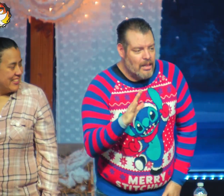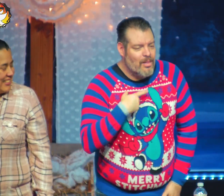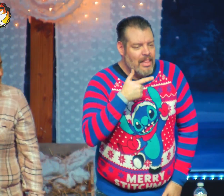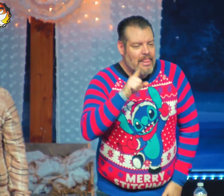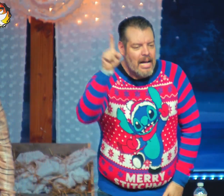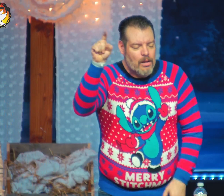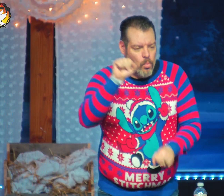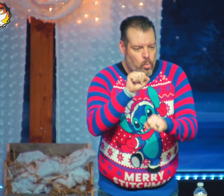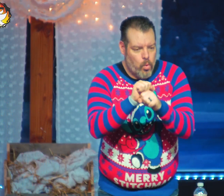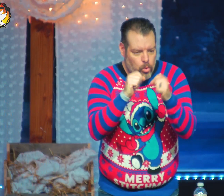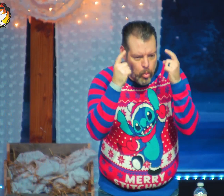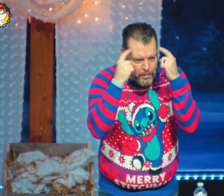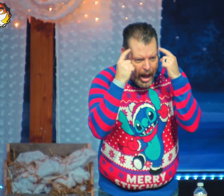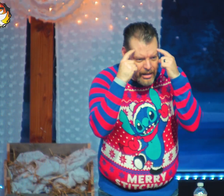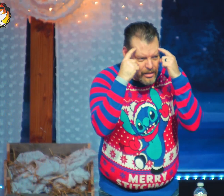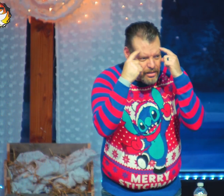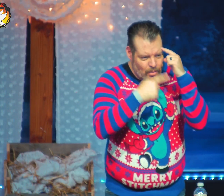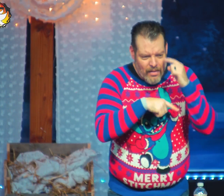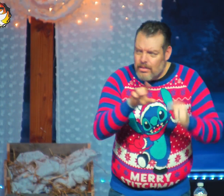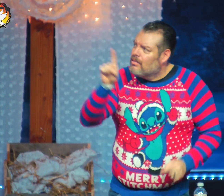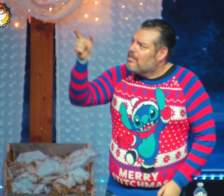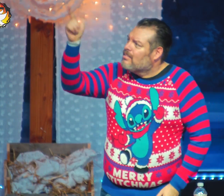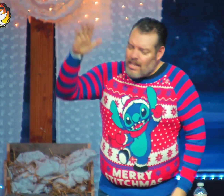Remember that? You switched the fan wires? I'll figure that out.